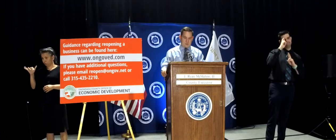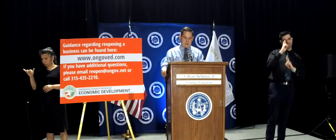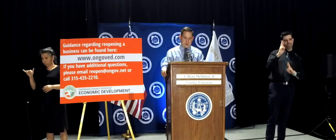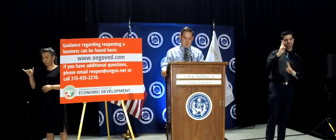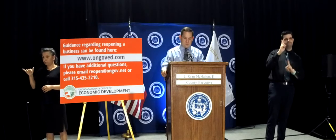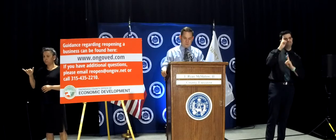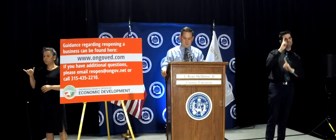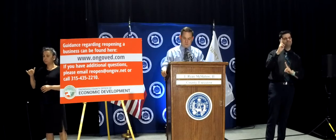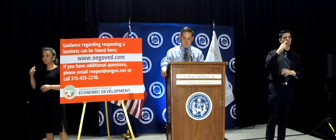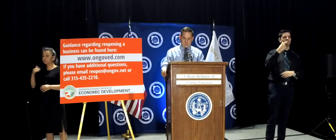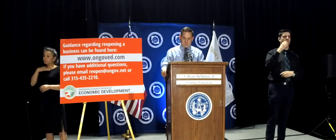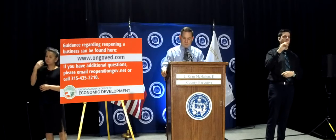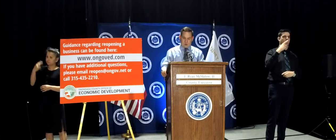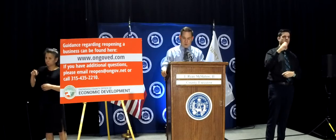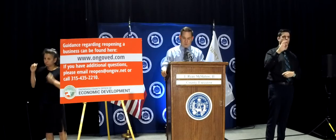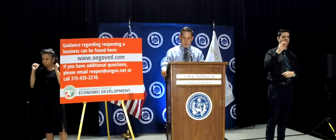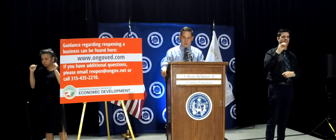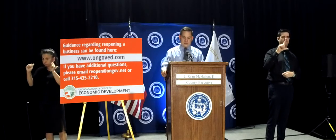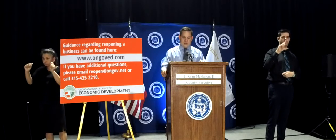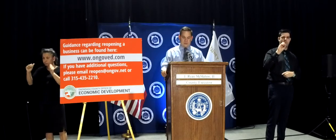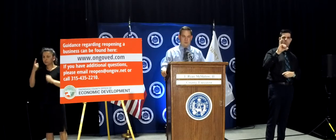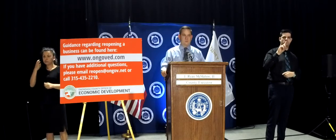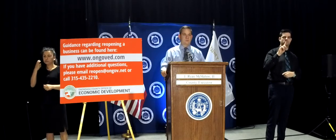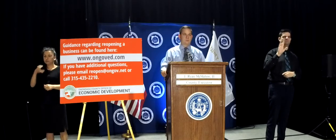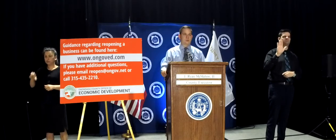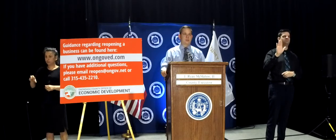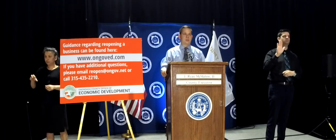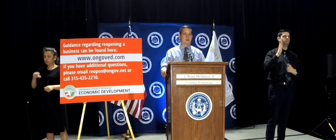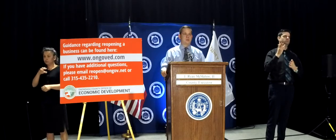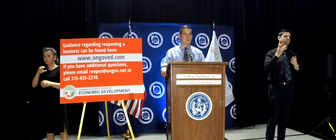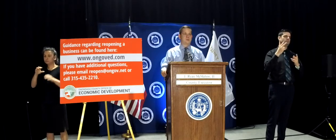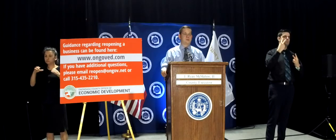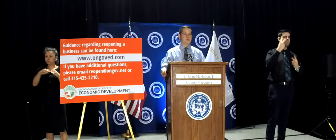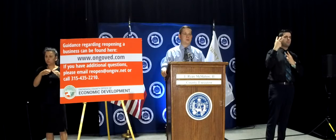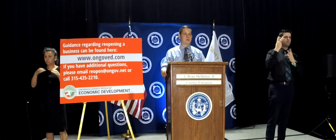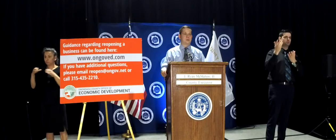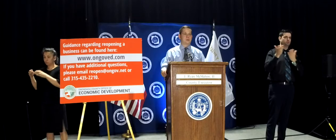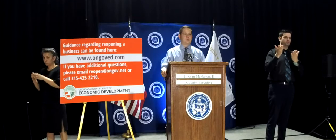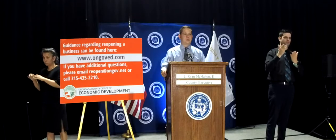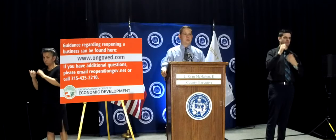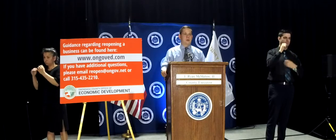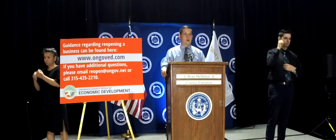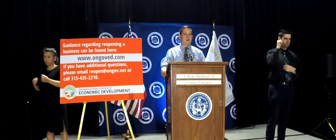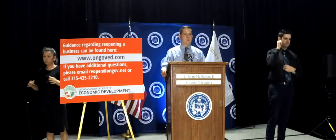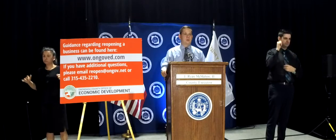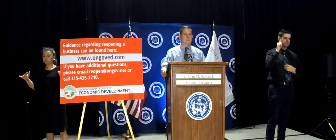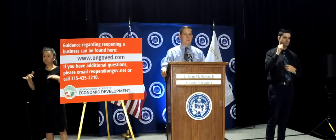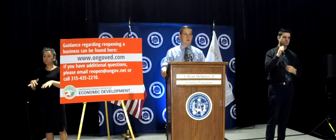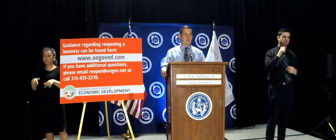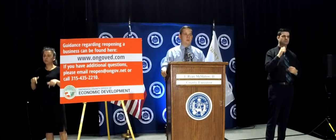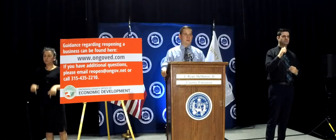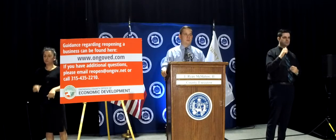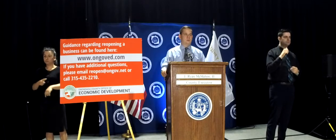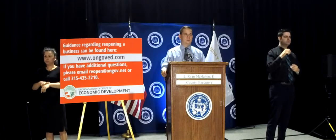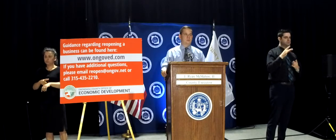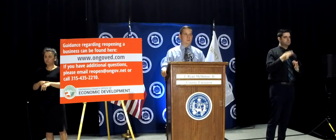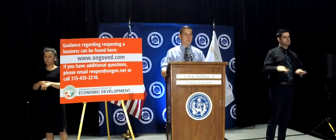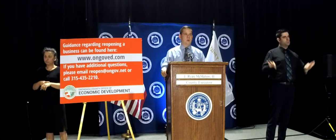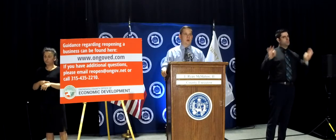community, coming together. Unique times, unique challenges, and certainly in the middle